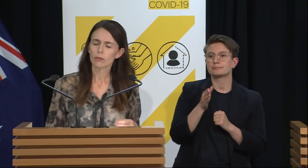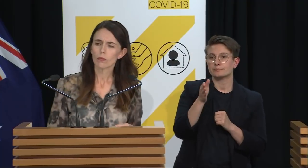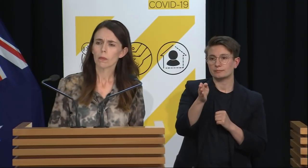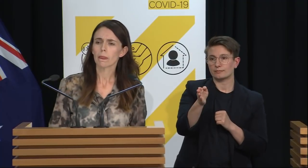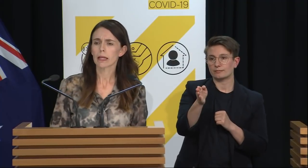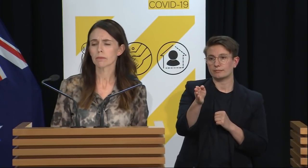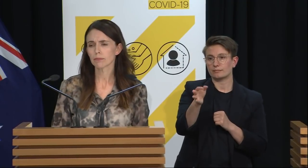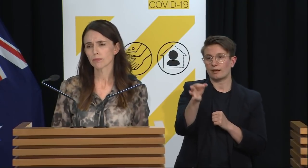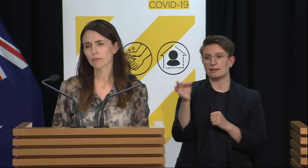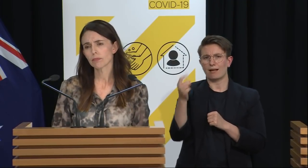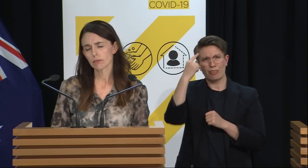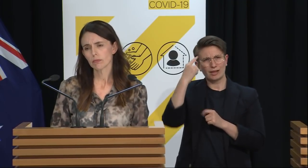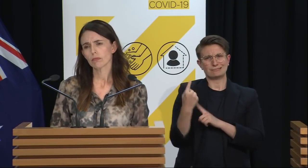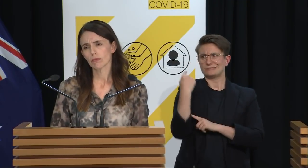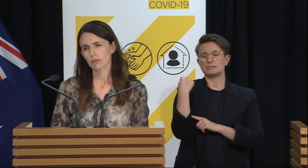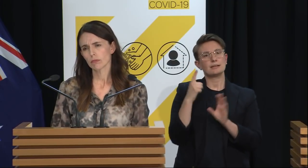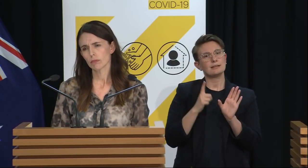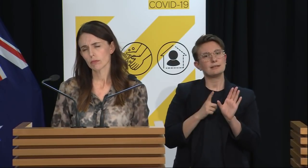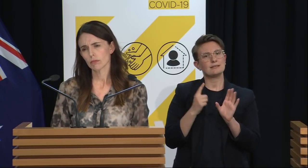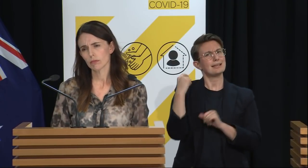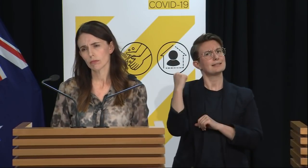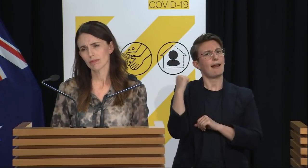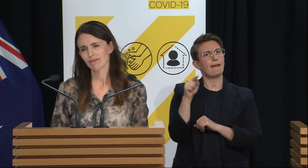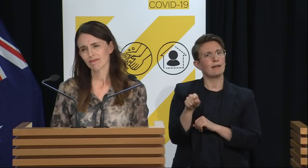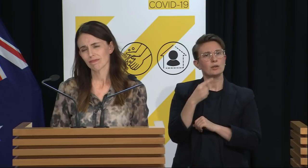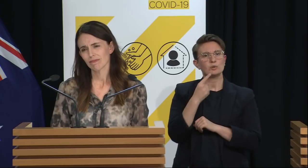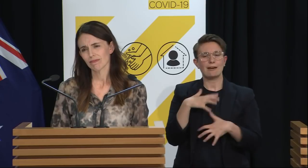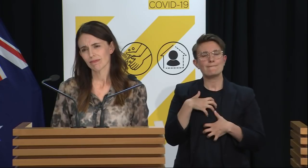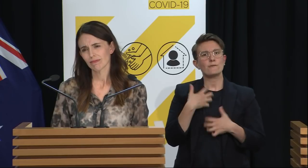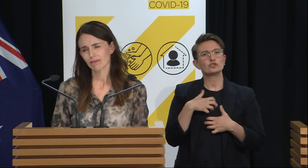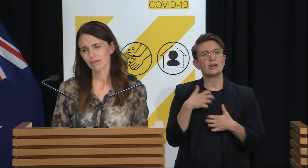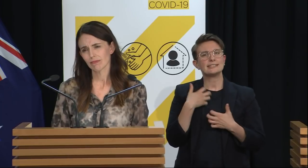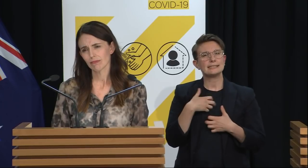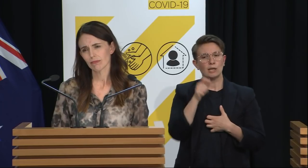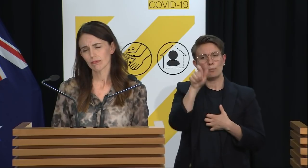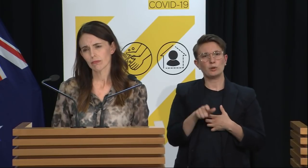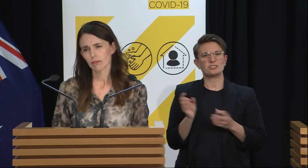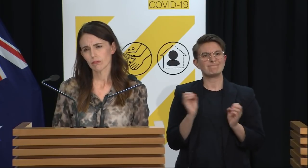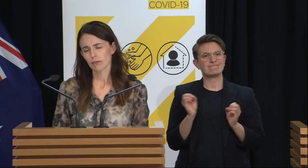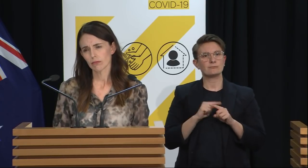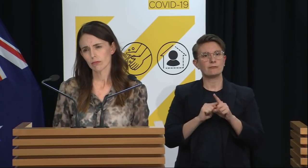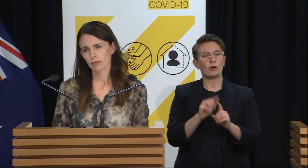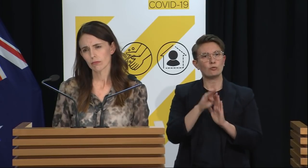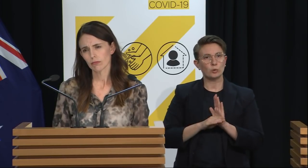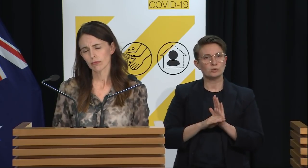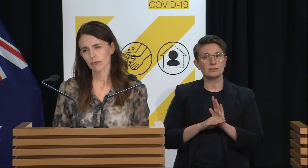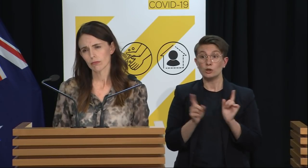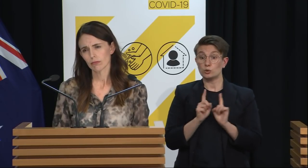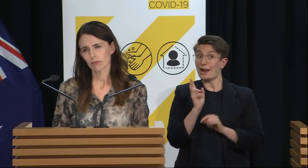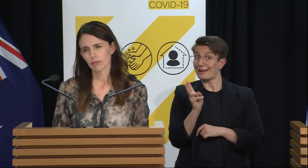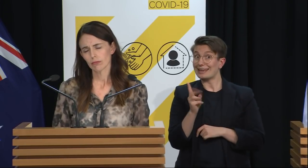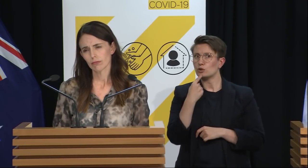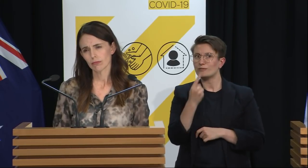talking, I think it was as early as yesterday, you said you were frustrated that this person that was not following the rules. Tonight, you've again said that you're